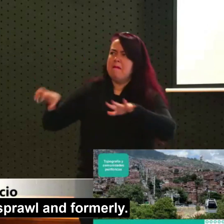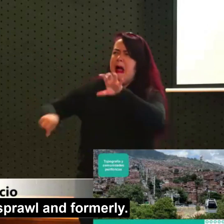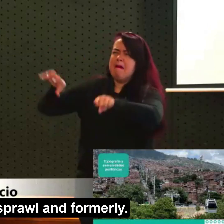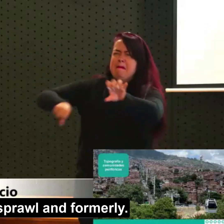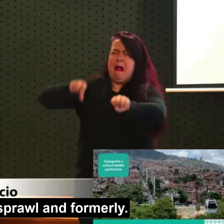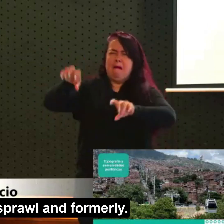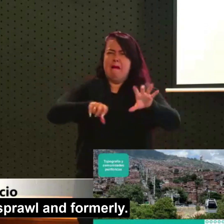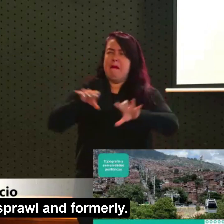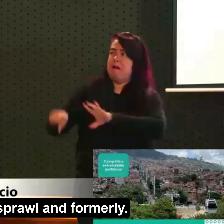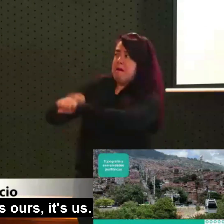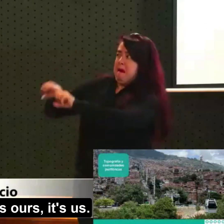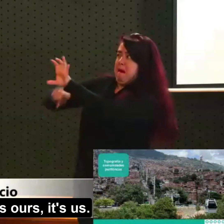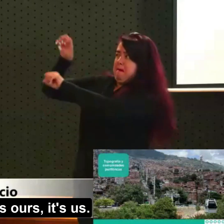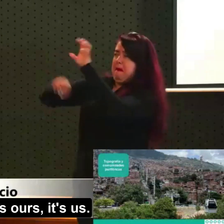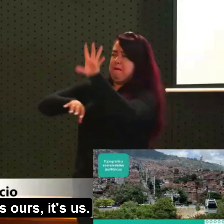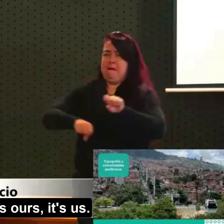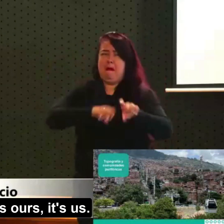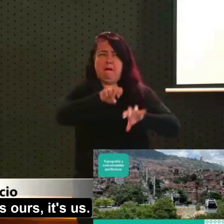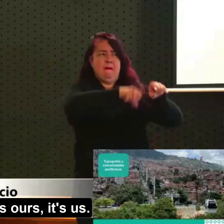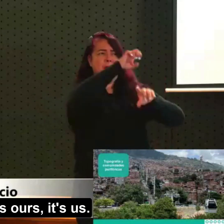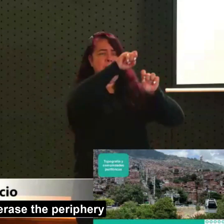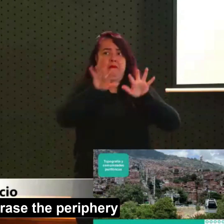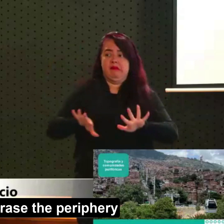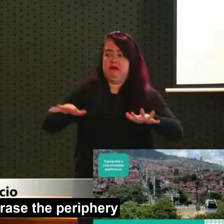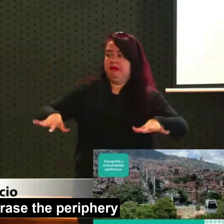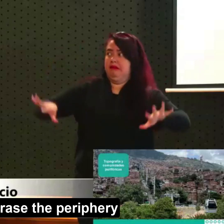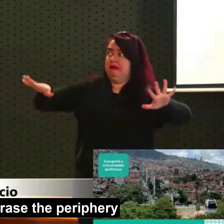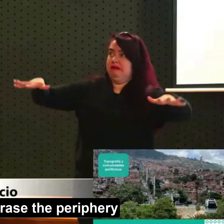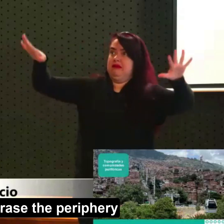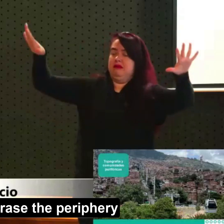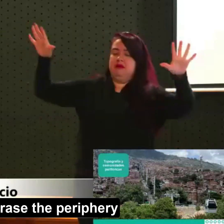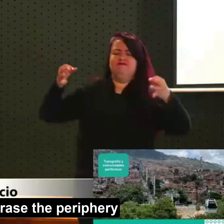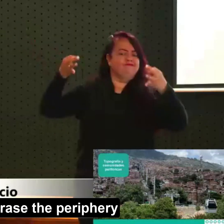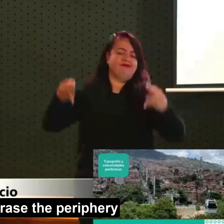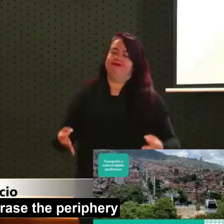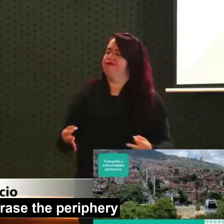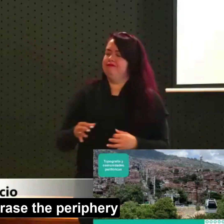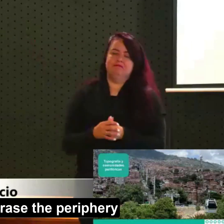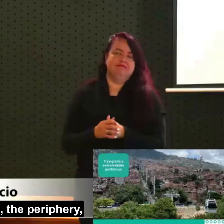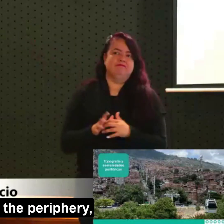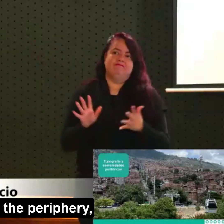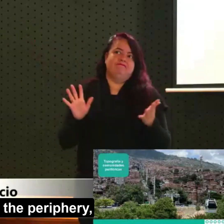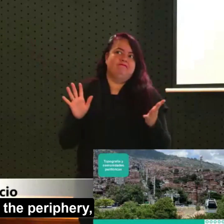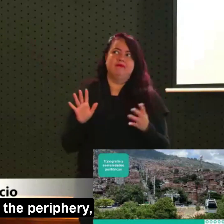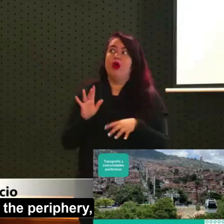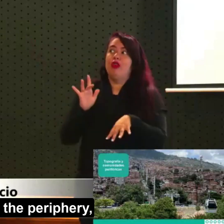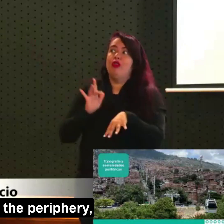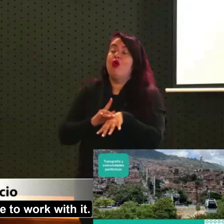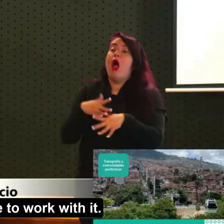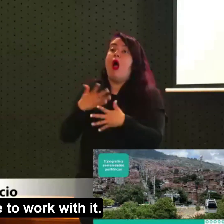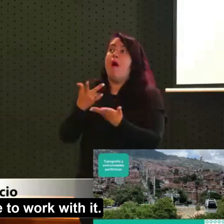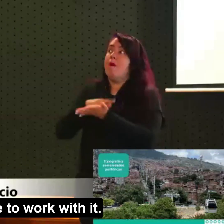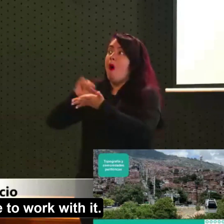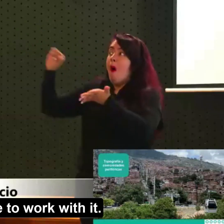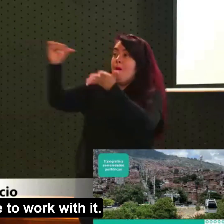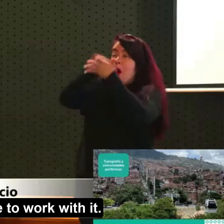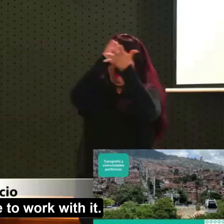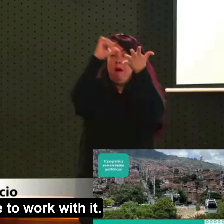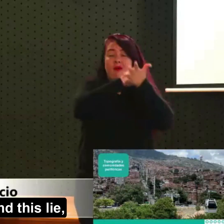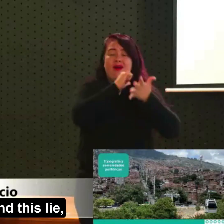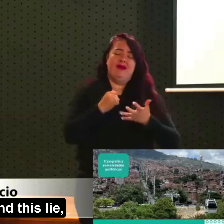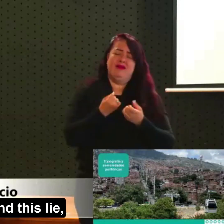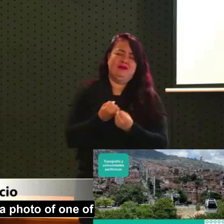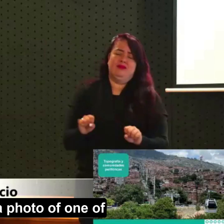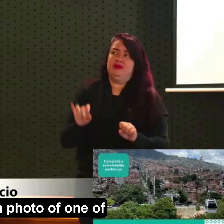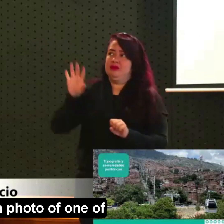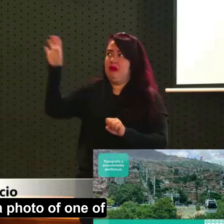urban sprawl informally, but it's ours, it's us. We can't erase the periphery, the periphery. We have to work with